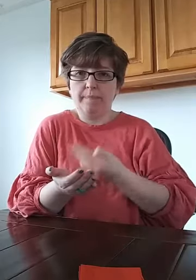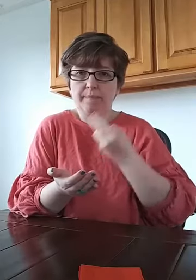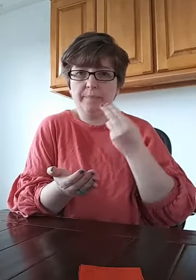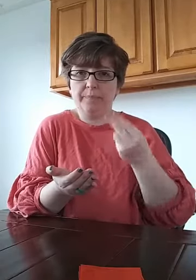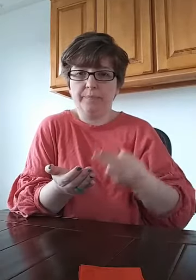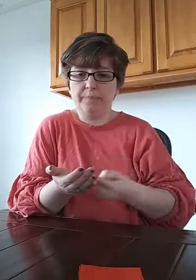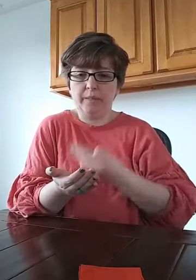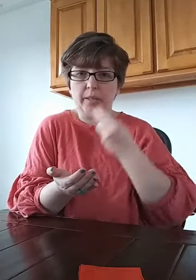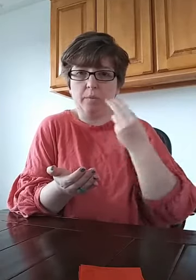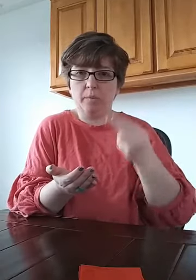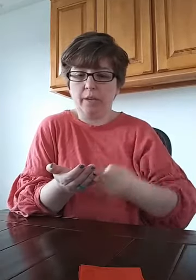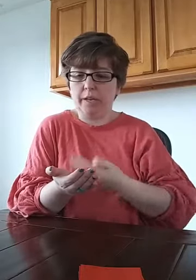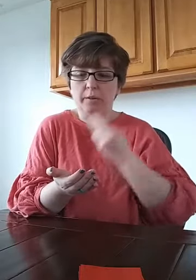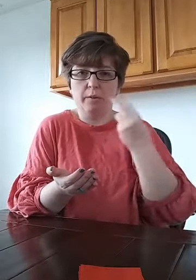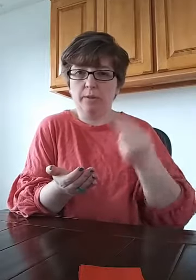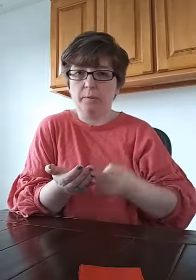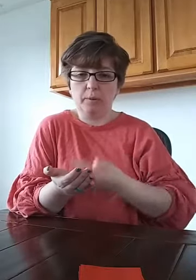thank you like you use a spoon